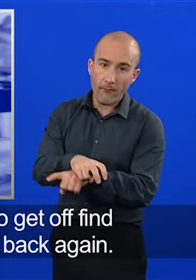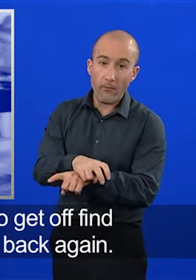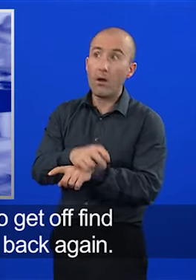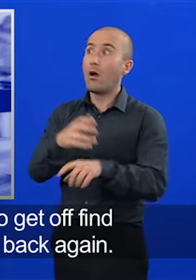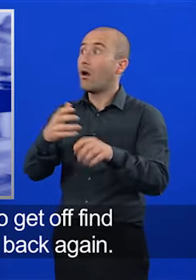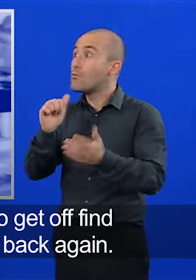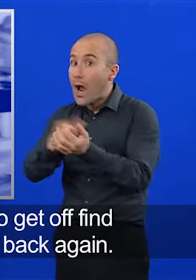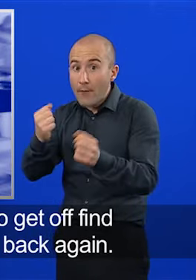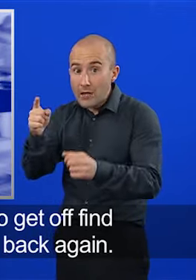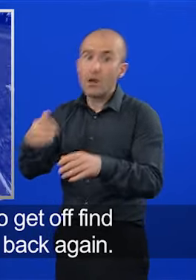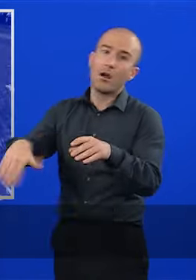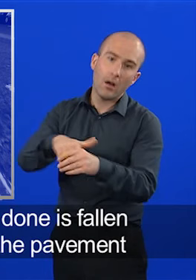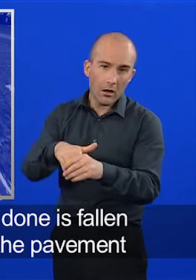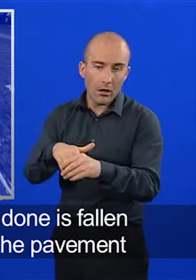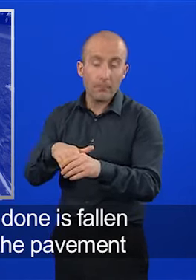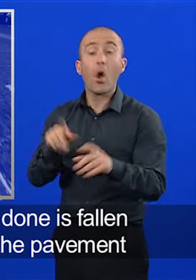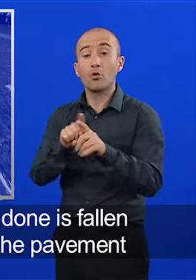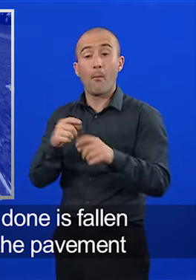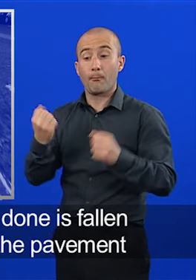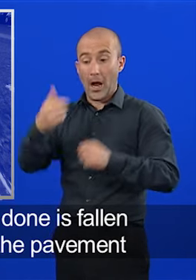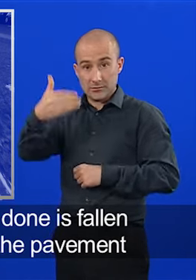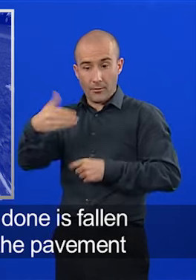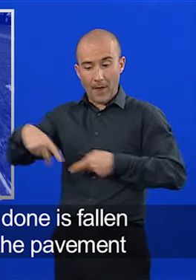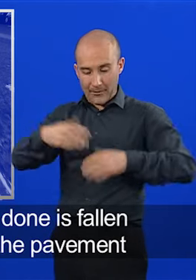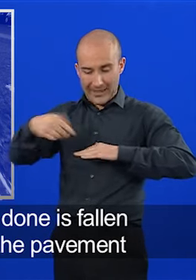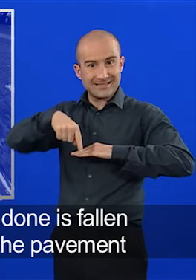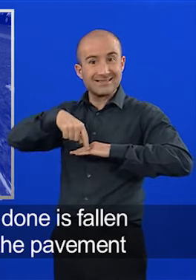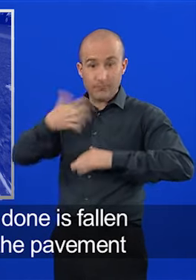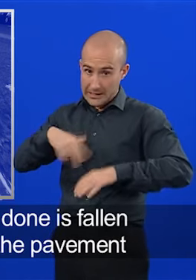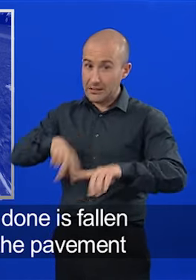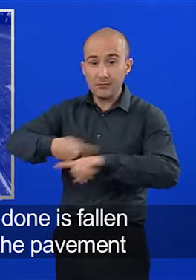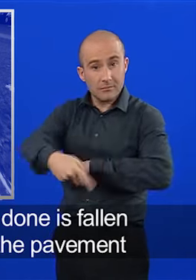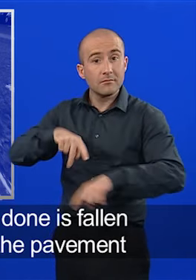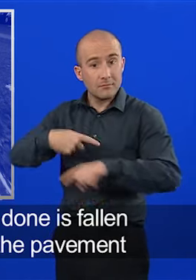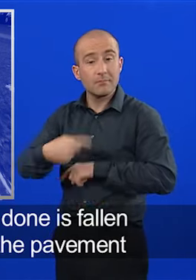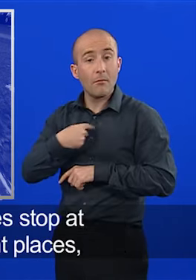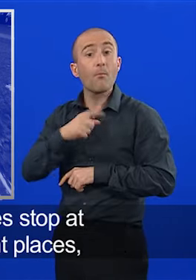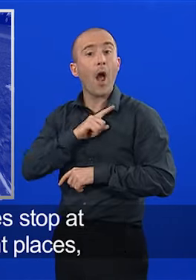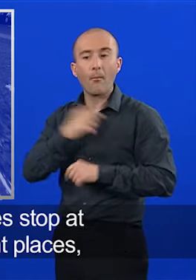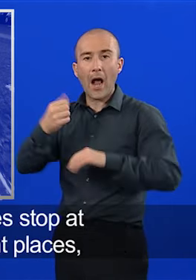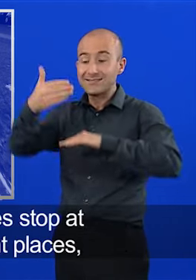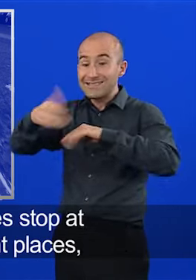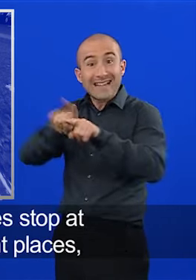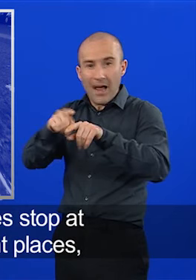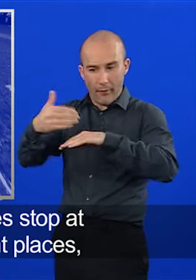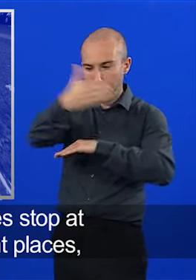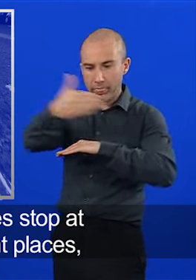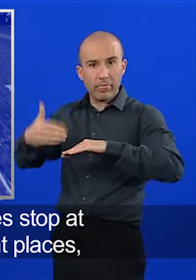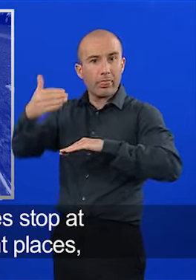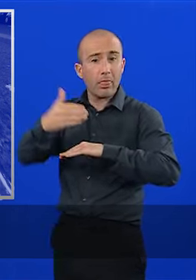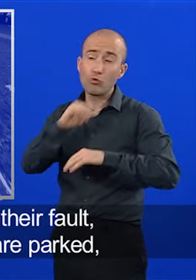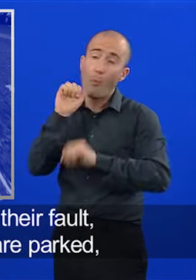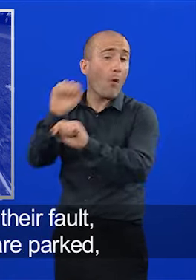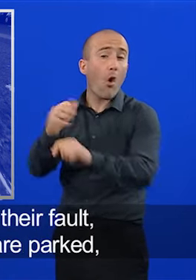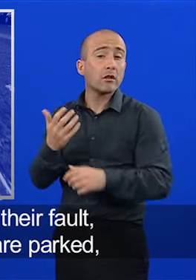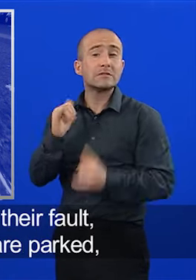find the right bus and get back again. The other thing I've done is fallen in between a bus and the pavement, because the buses stop all sorts of different places,